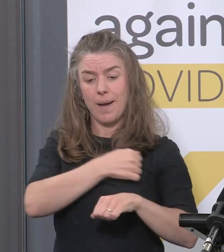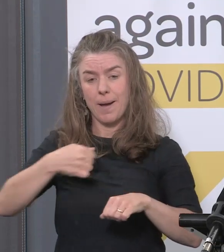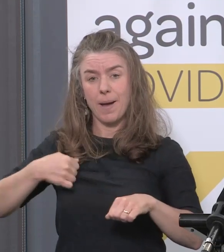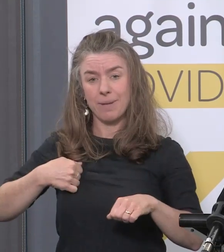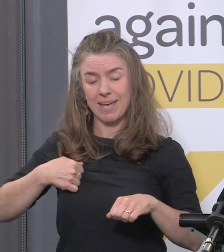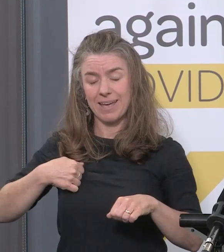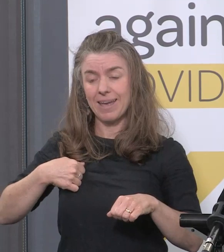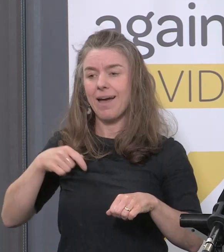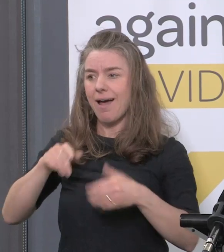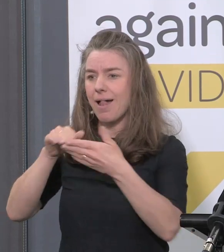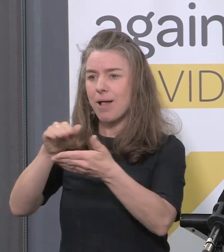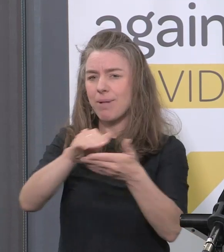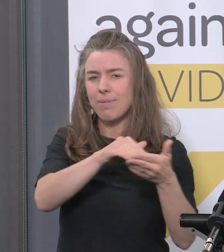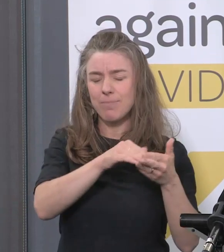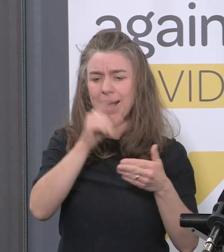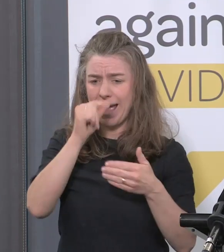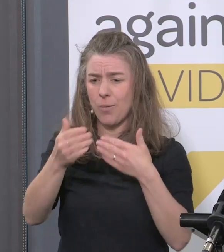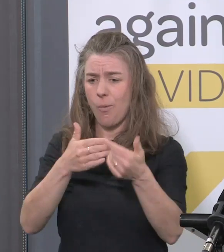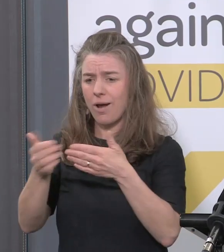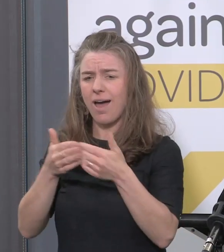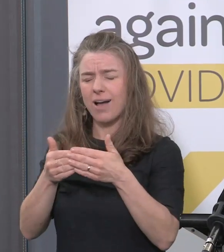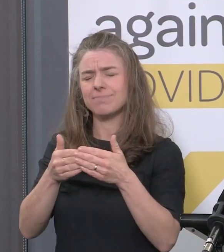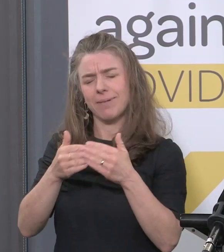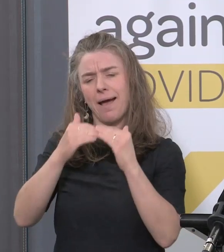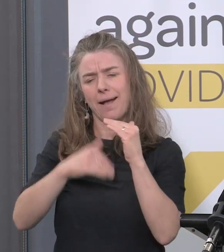yourselves, of course in groups of less than 100, to be ready to